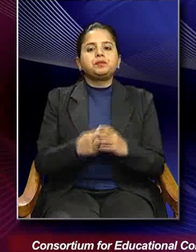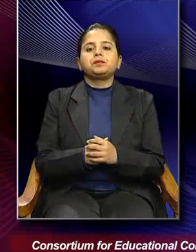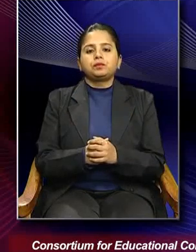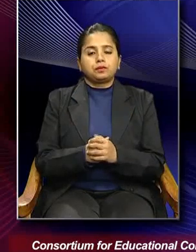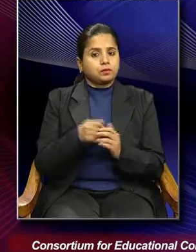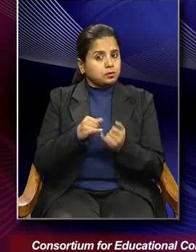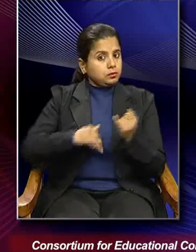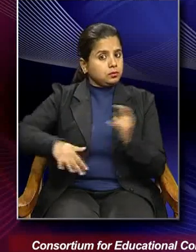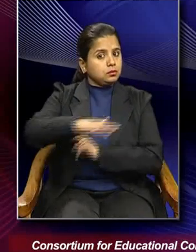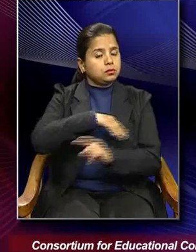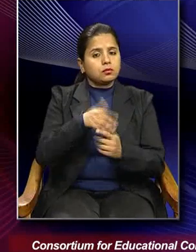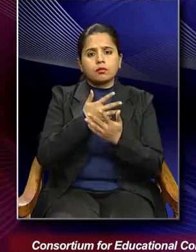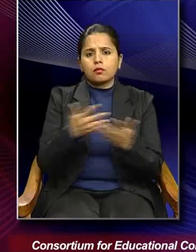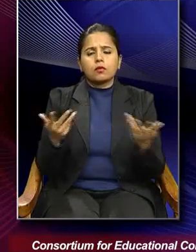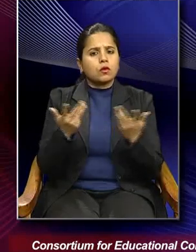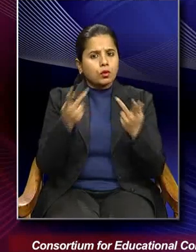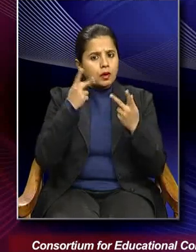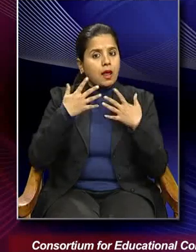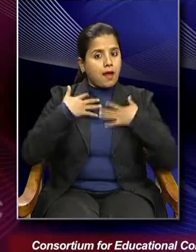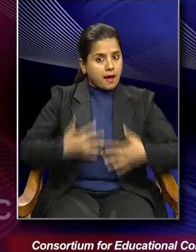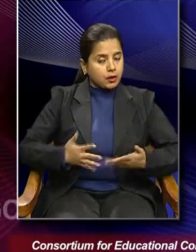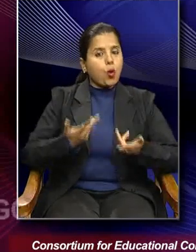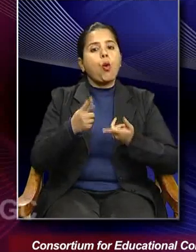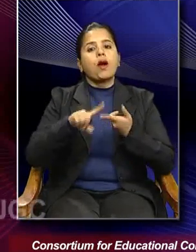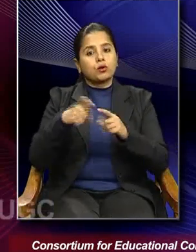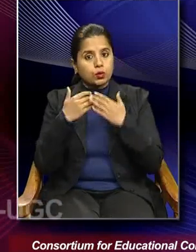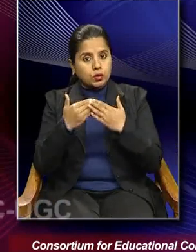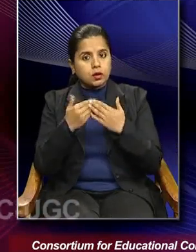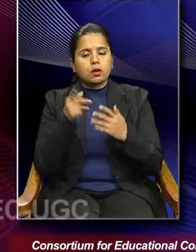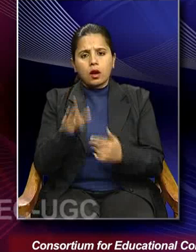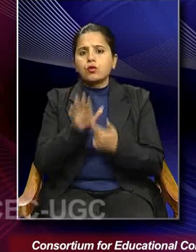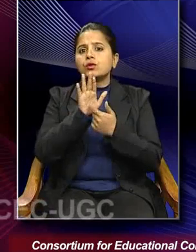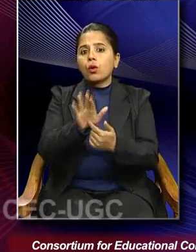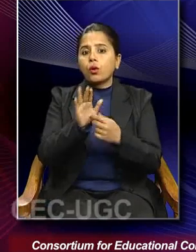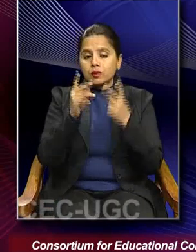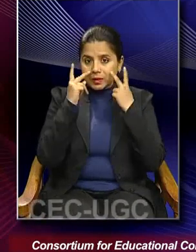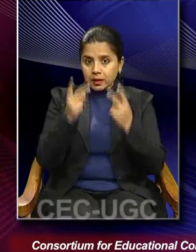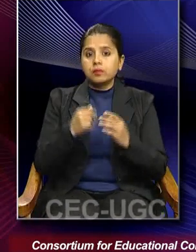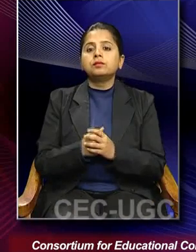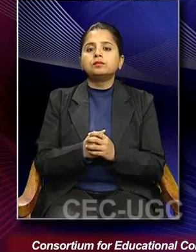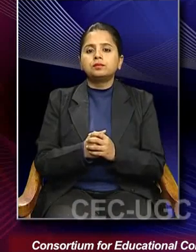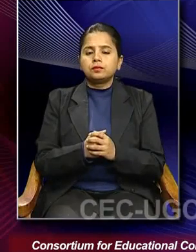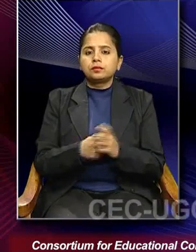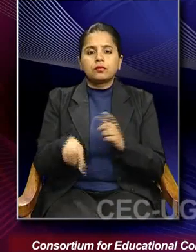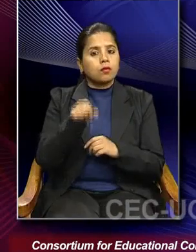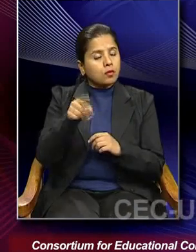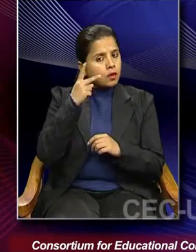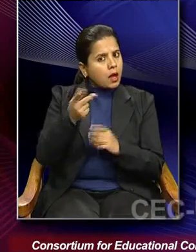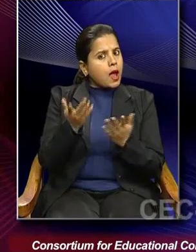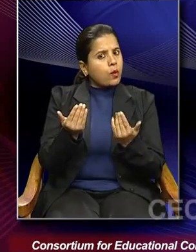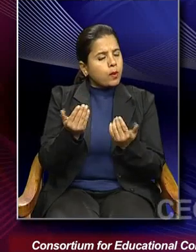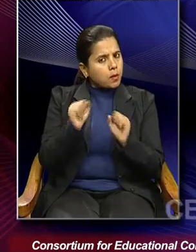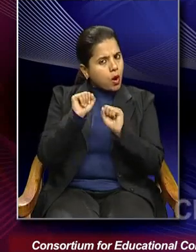The social product in the form of health and education facilitates to the